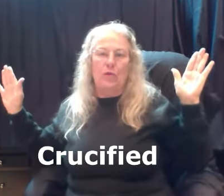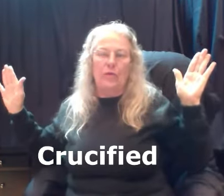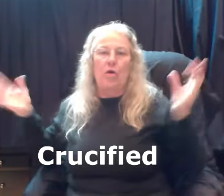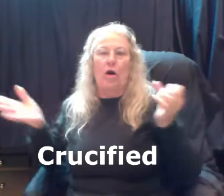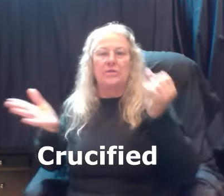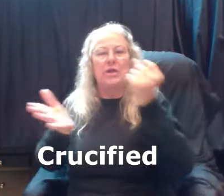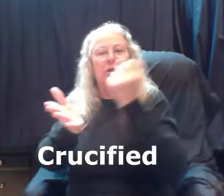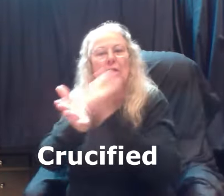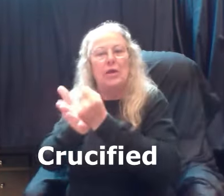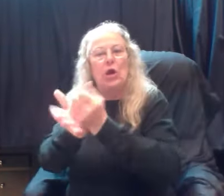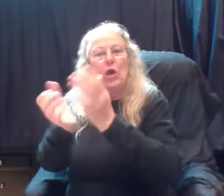cross.